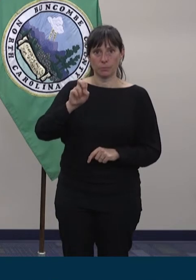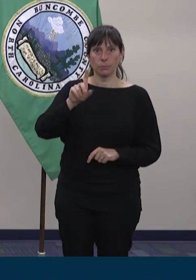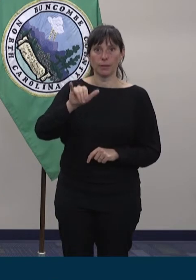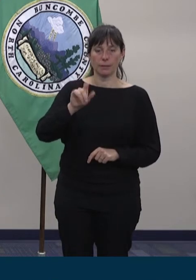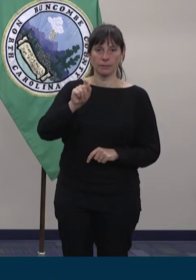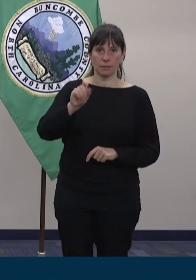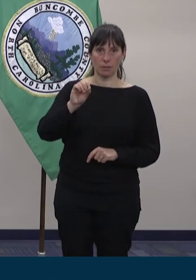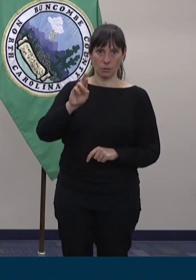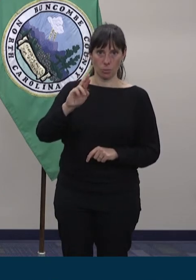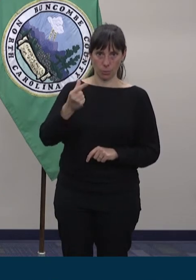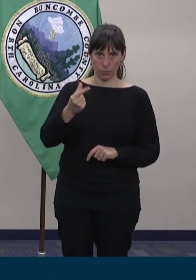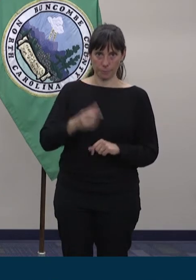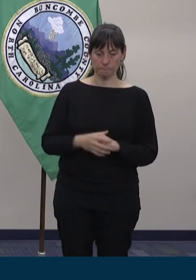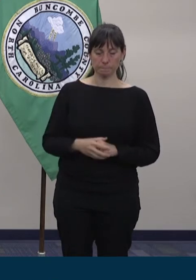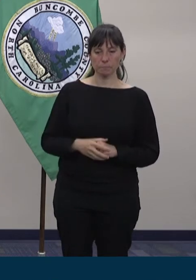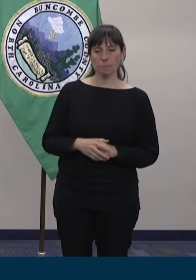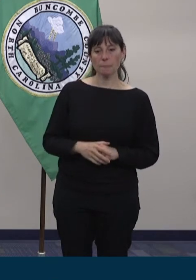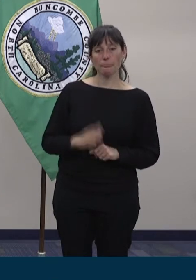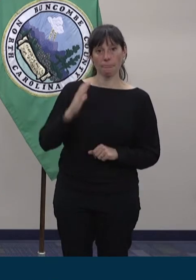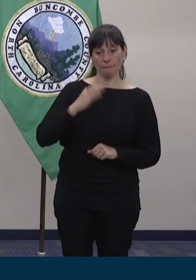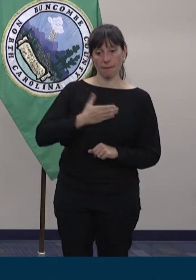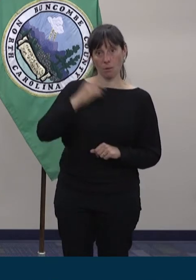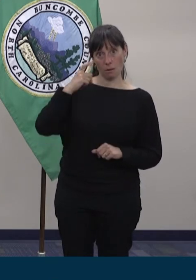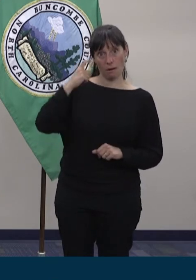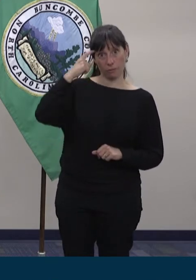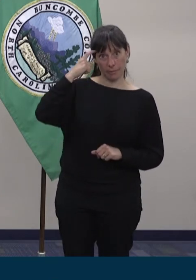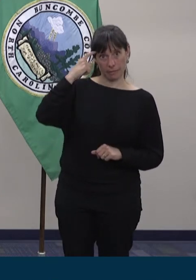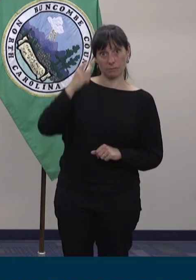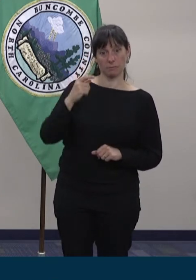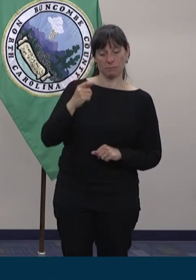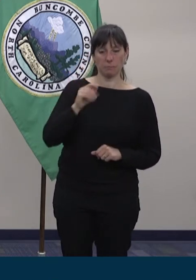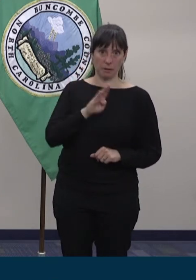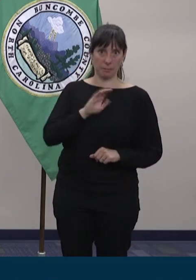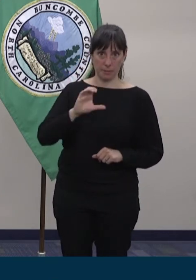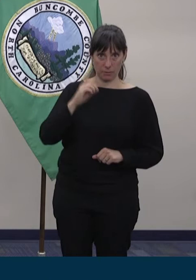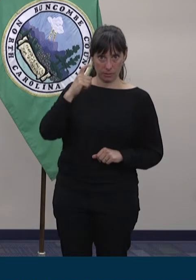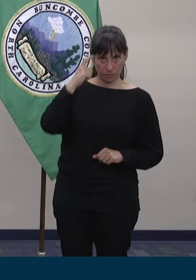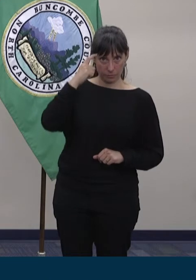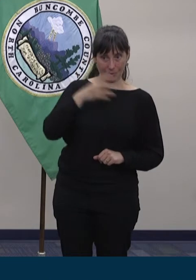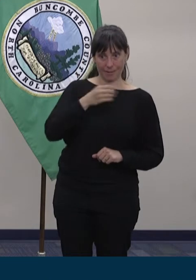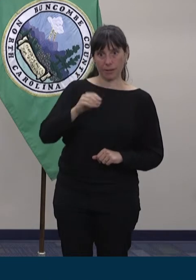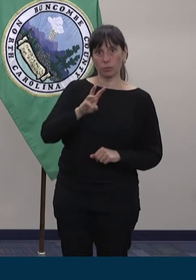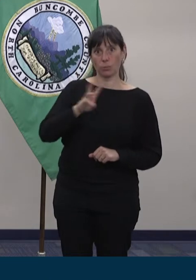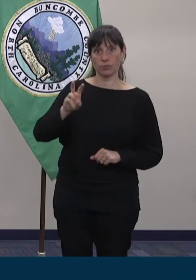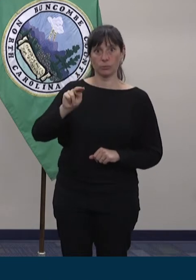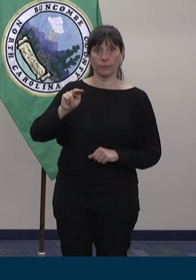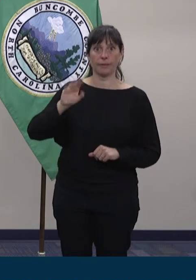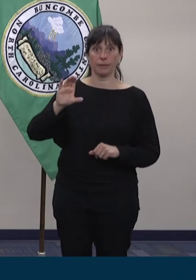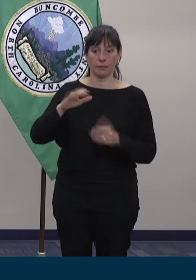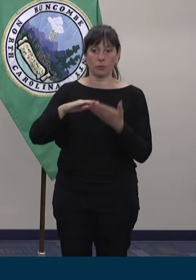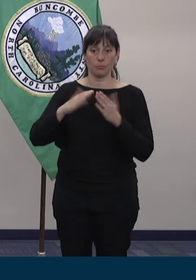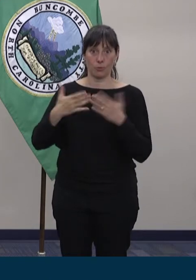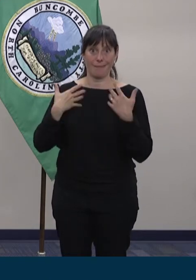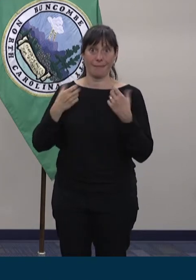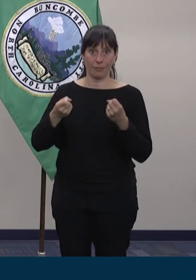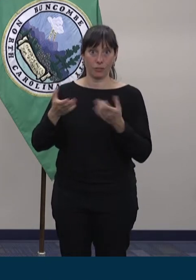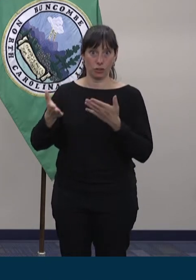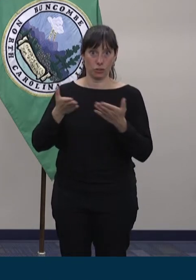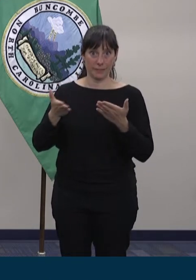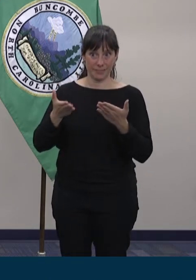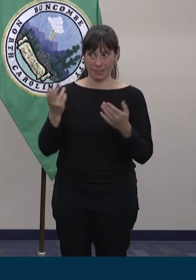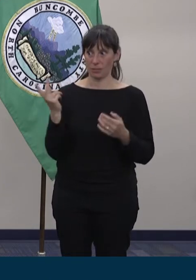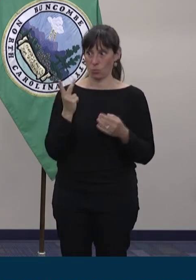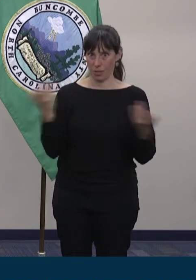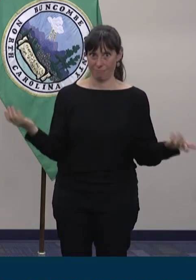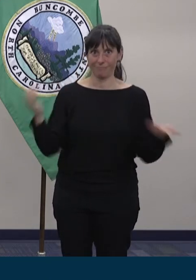Buncombe County Government and Western North Carolina Community Health Services will offer community-based